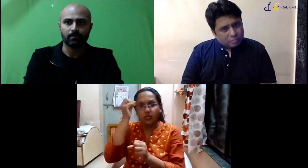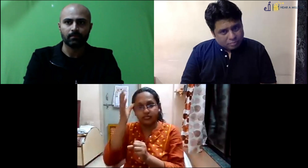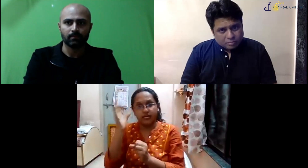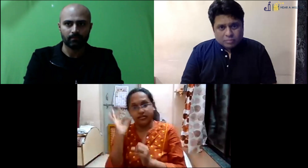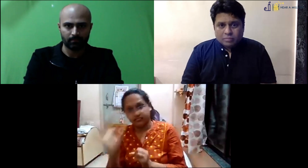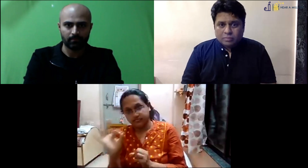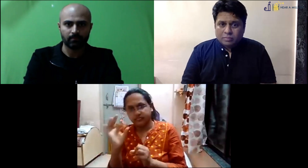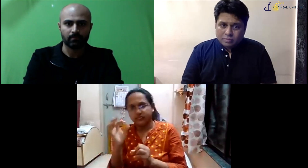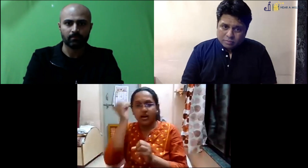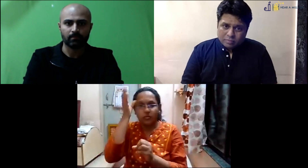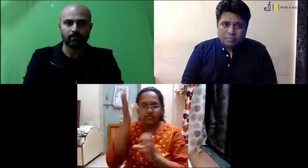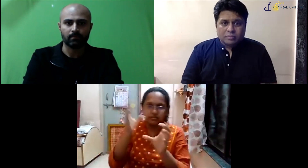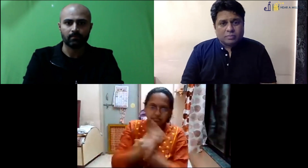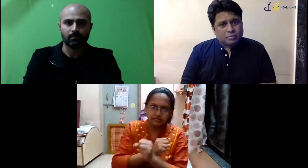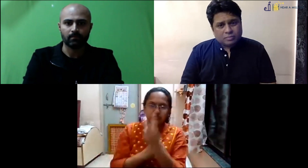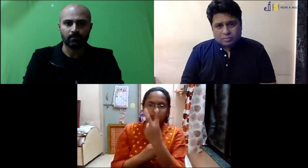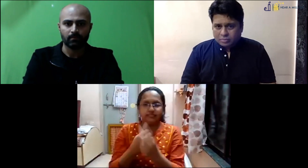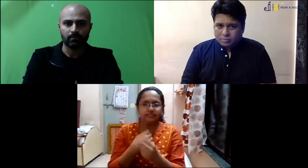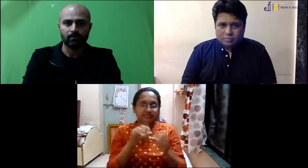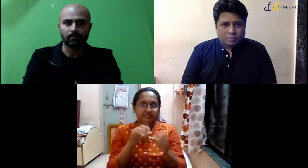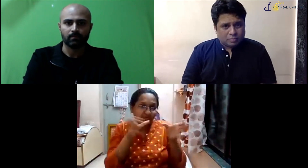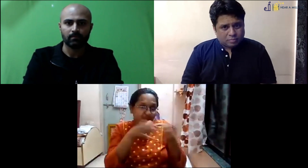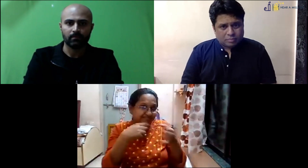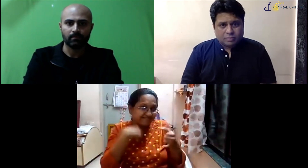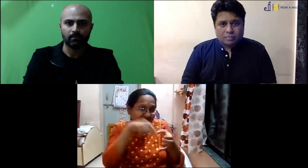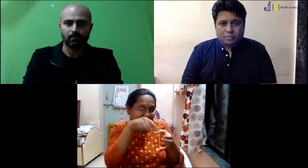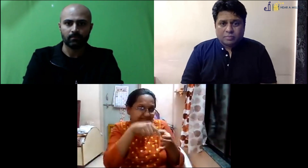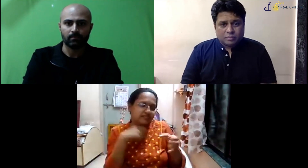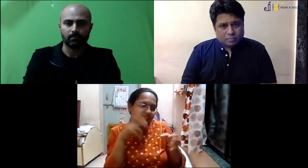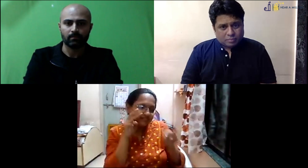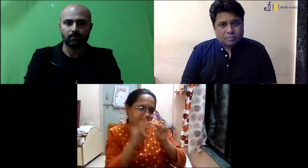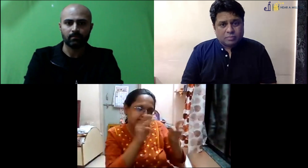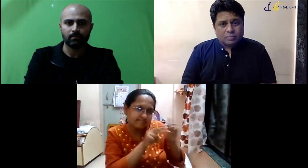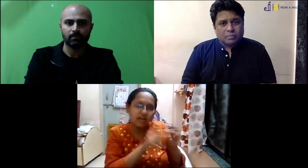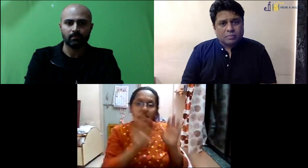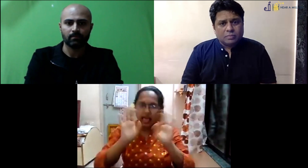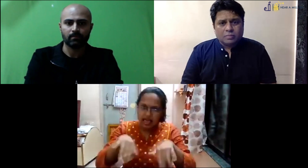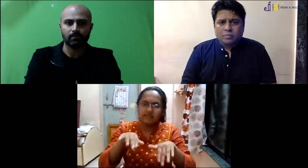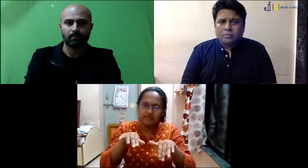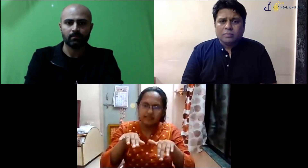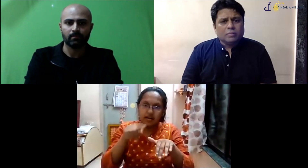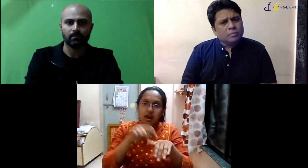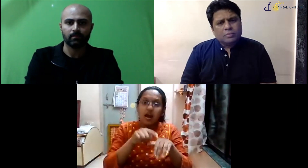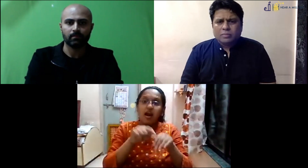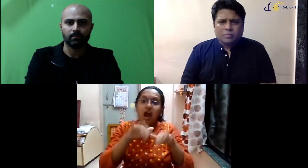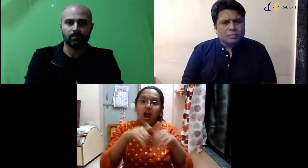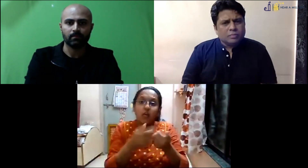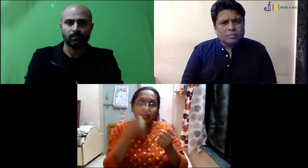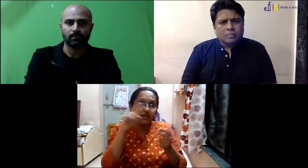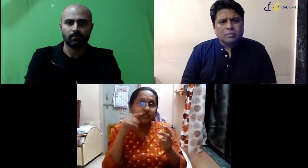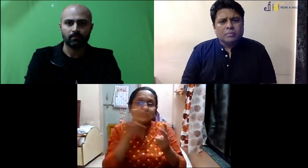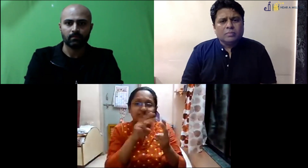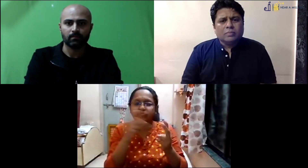and parents, they are not aware. If they are aware, that would be good. But so in two scenarios, there will be aware parents